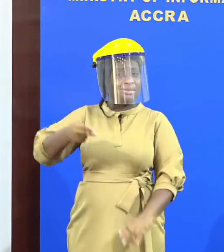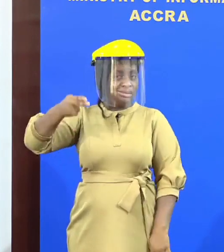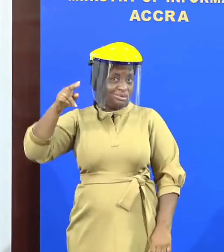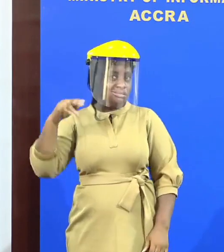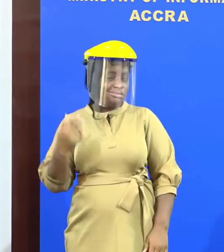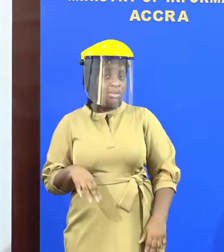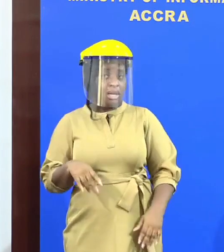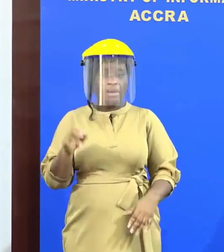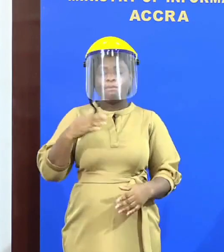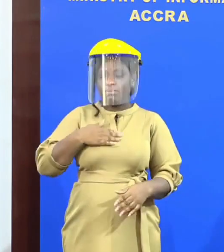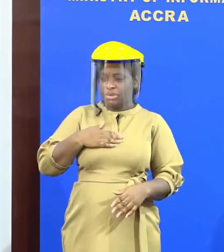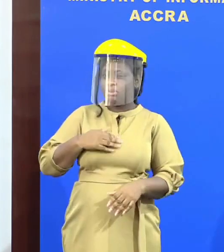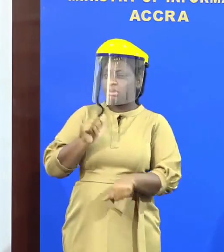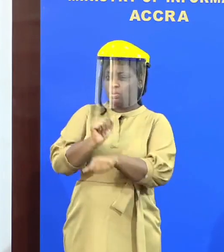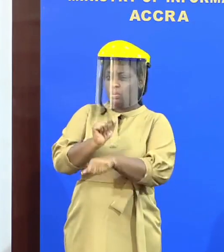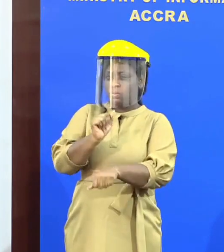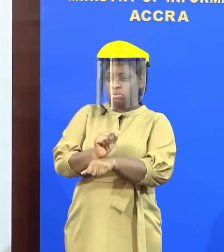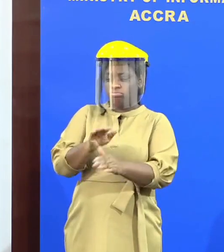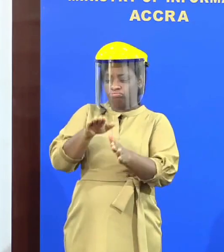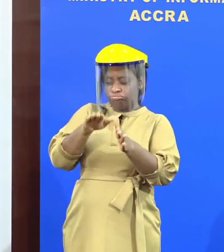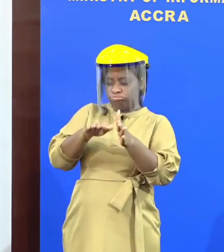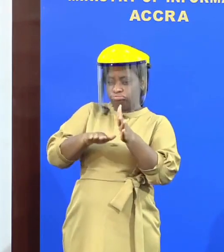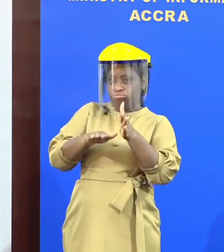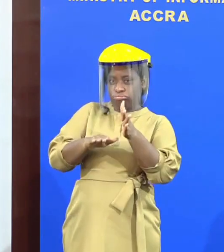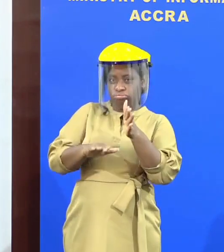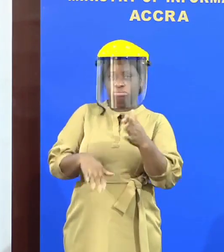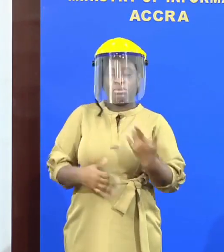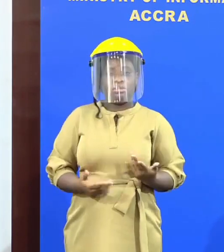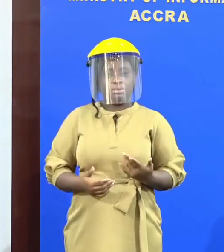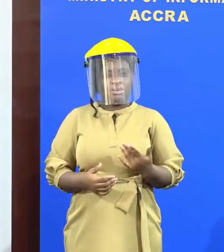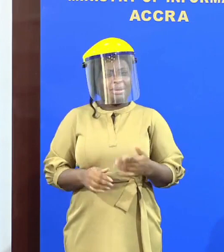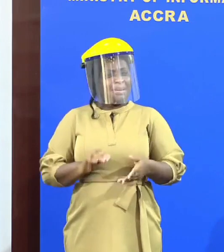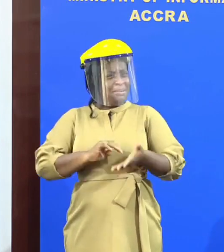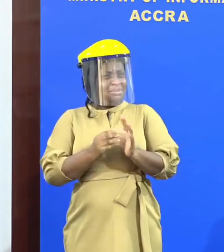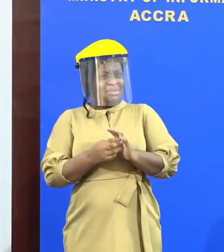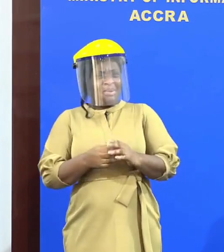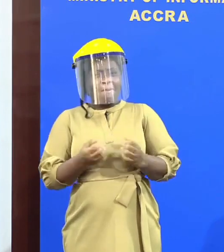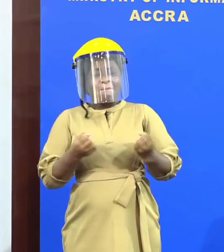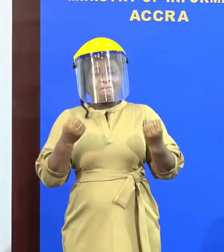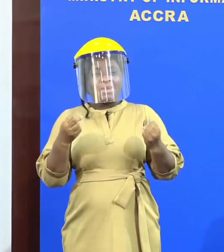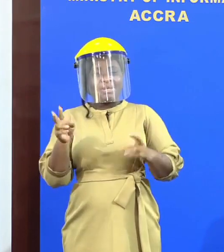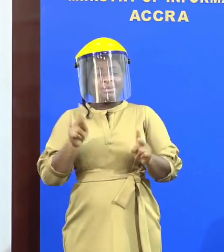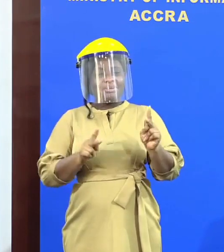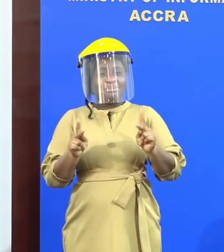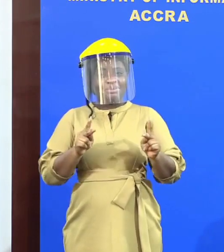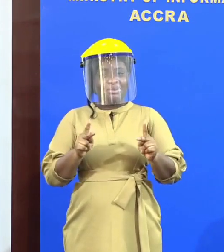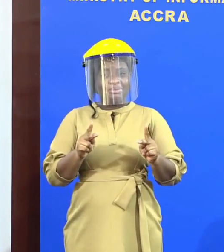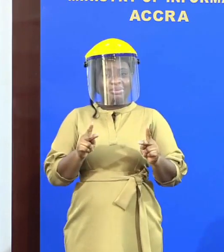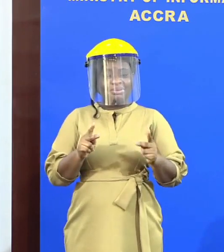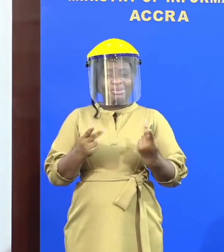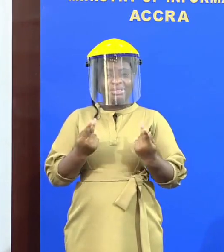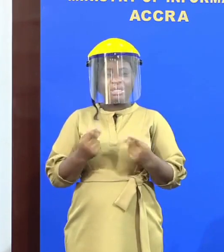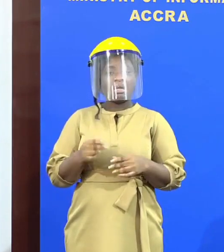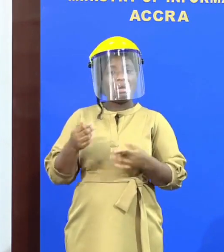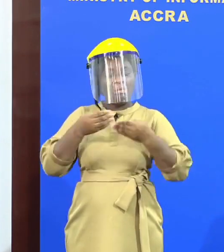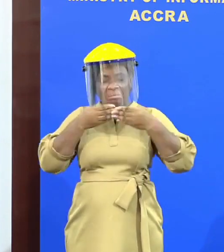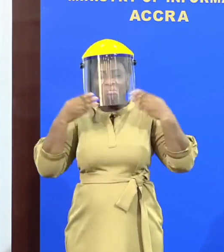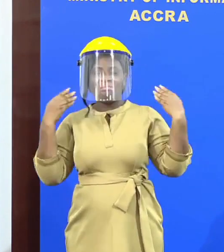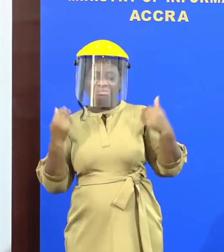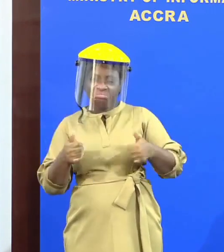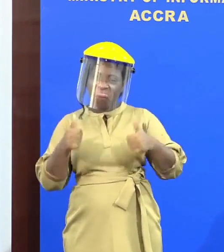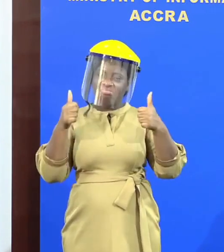And we need to work to bring it down. It is stable but still high because a lot more people are responding to the calls to wear masks